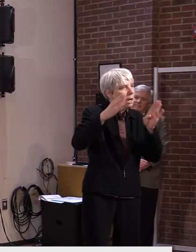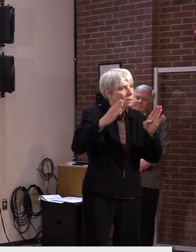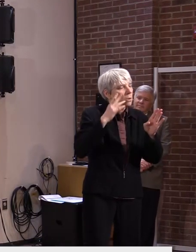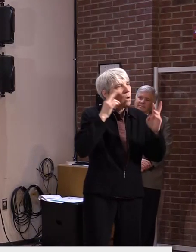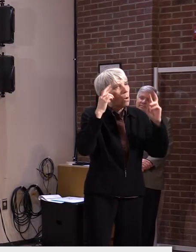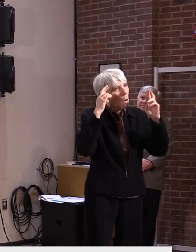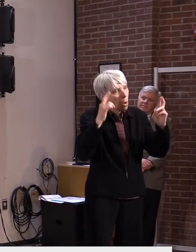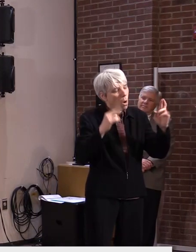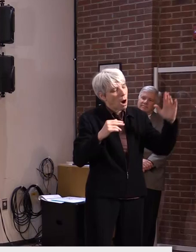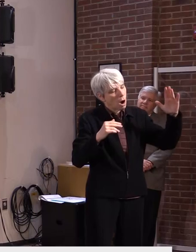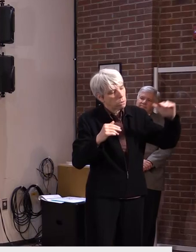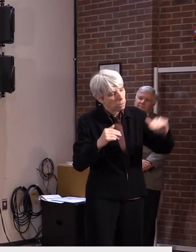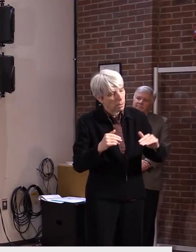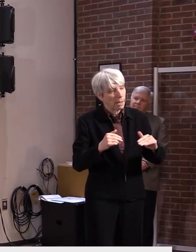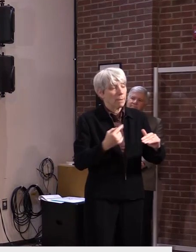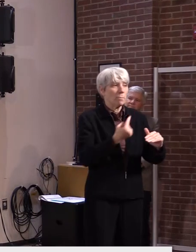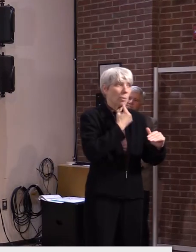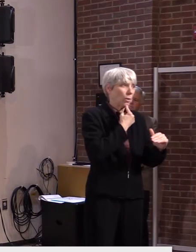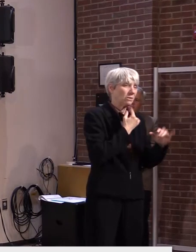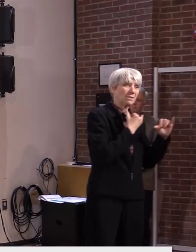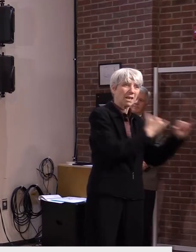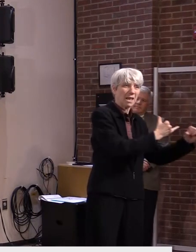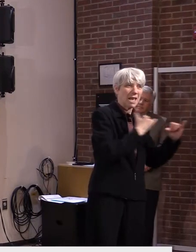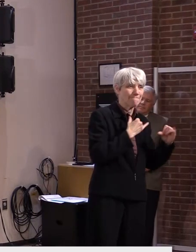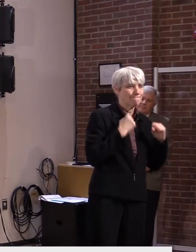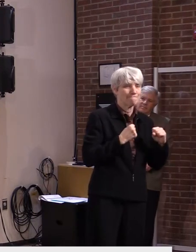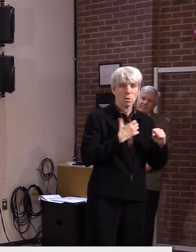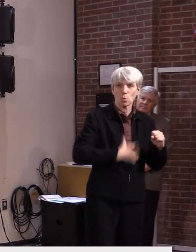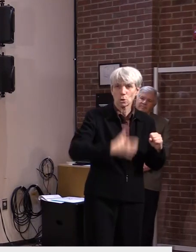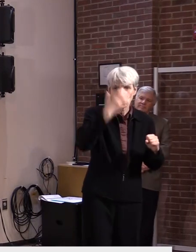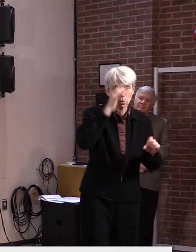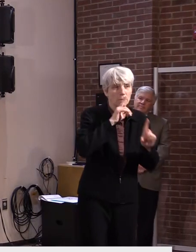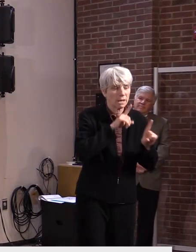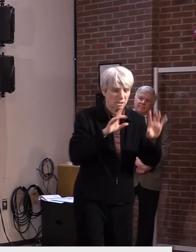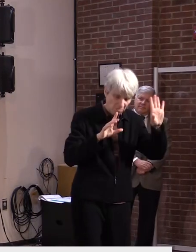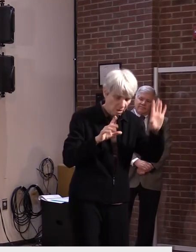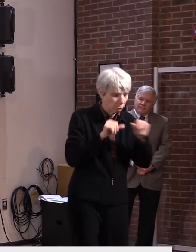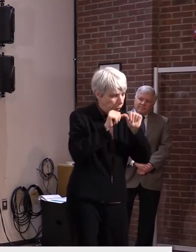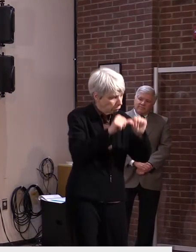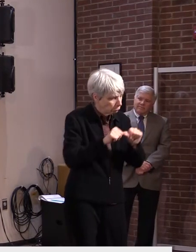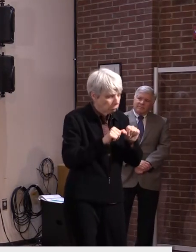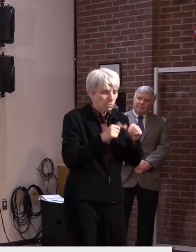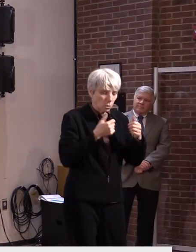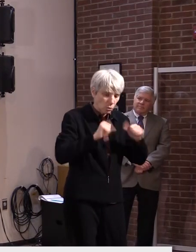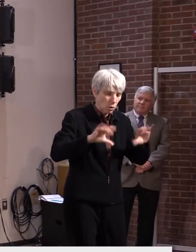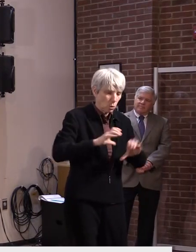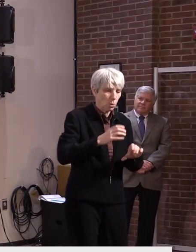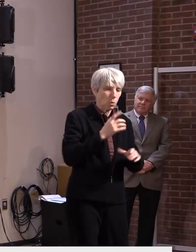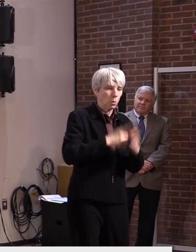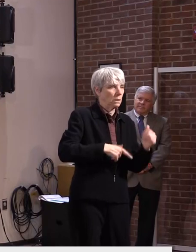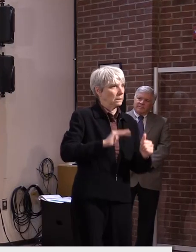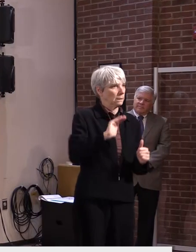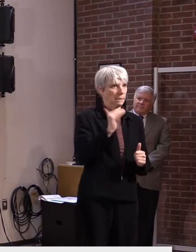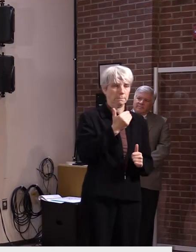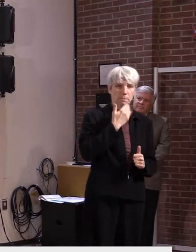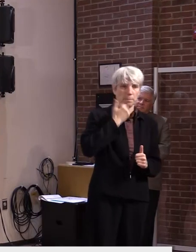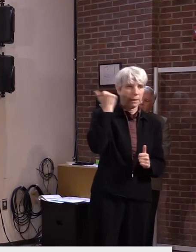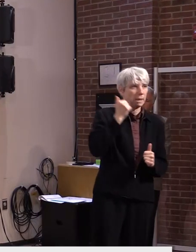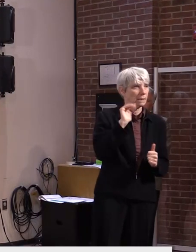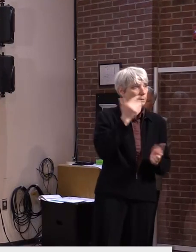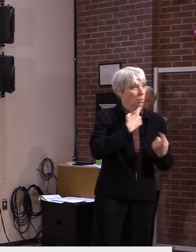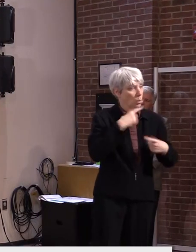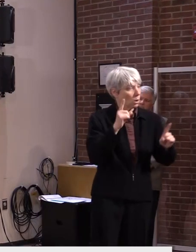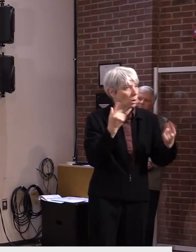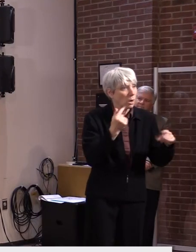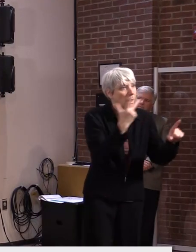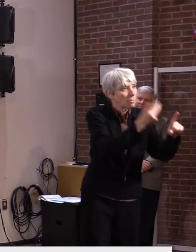disappointed, wish we had all the answers, but we have to keep doing what we think is right, and that is getting more people